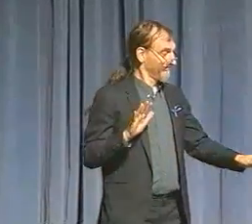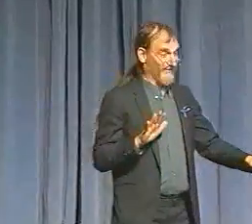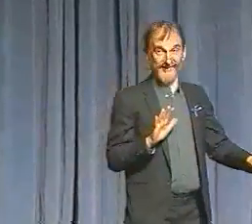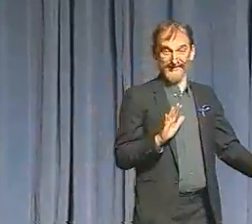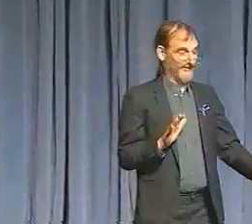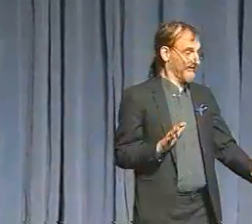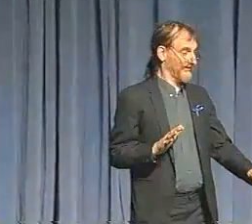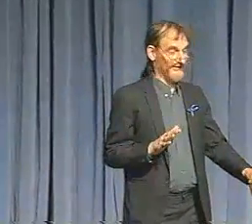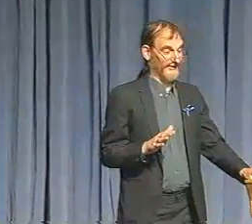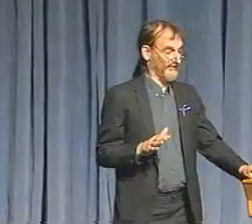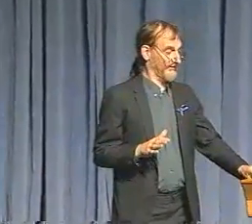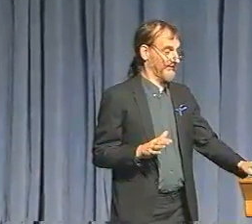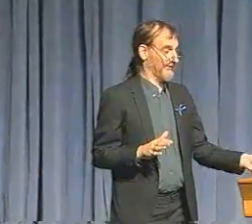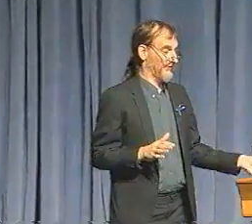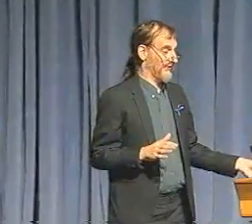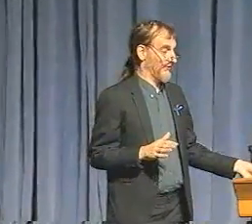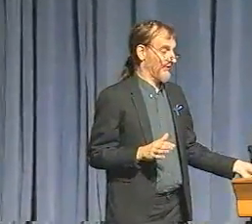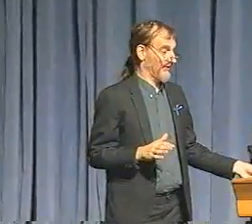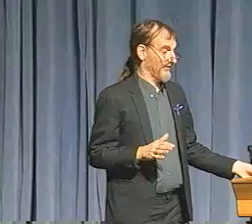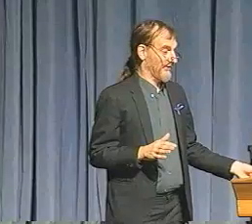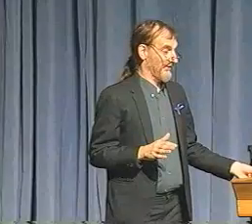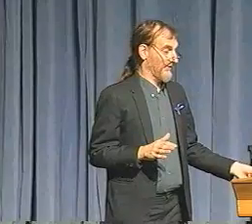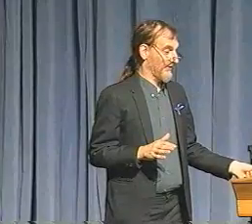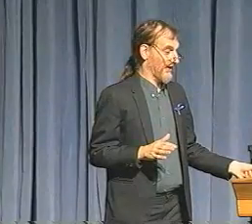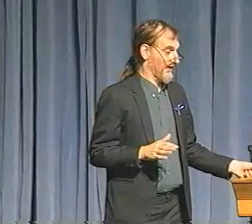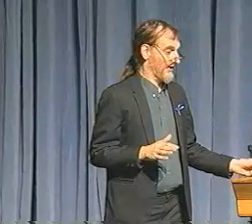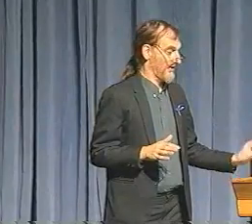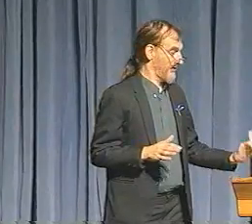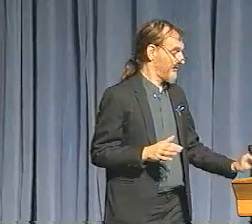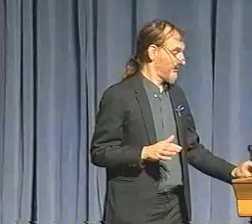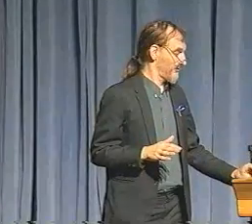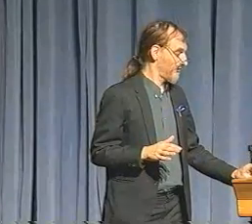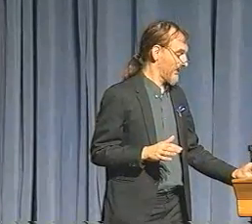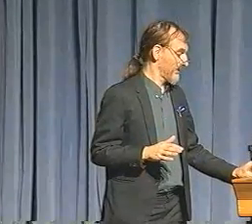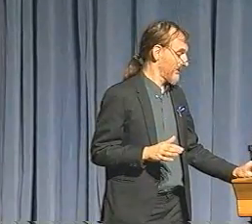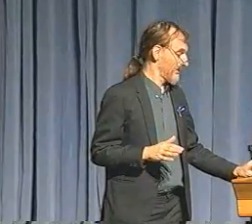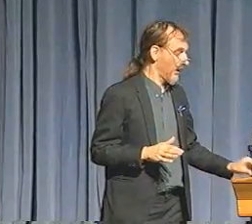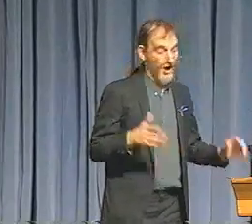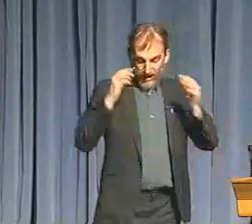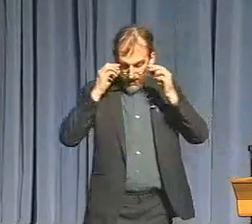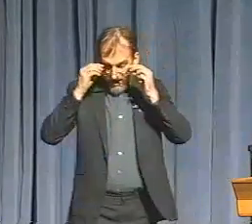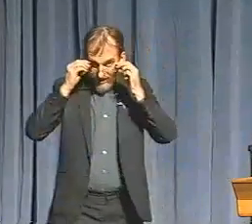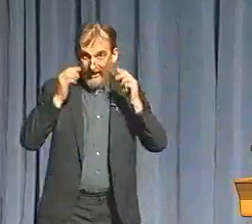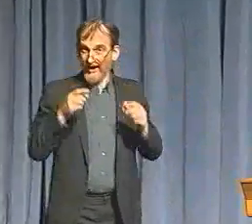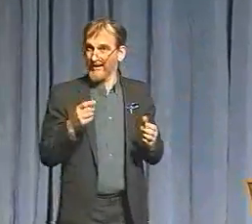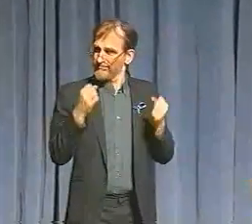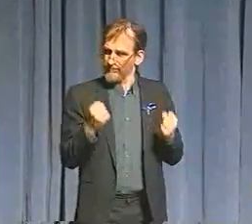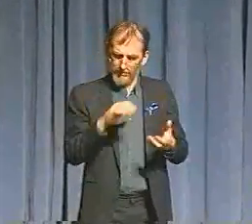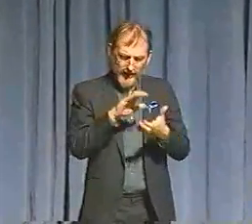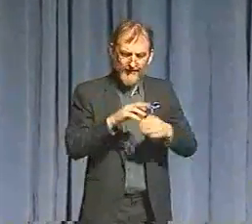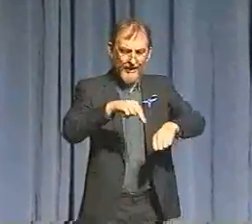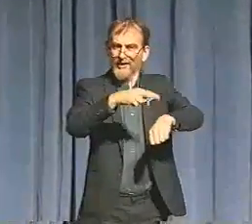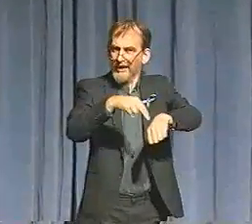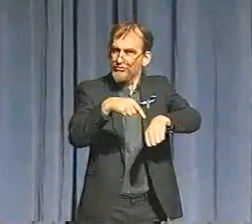And deaf people are probably the truly global citizens and are a model for society.